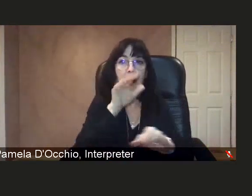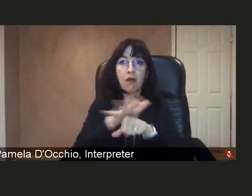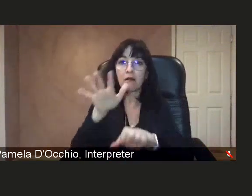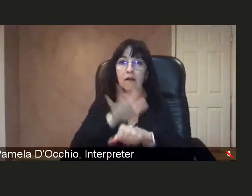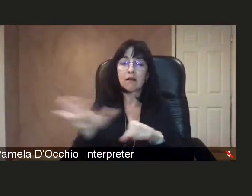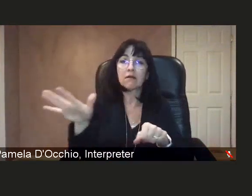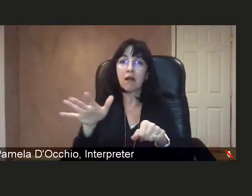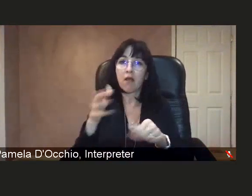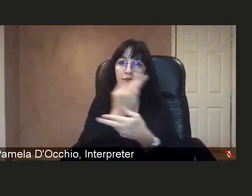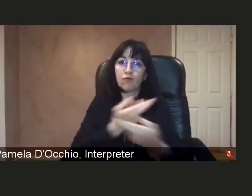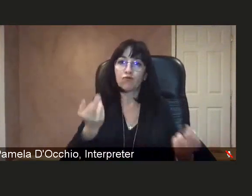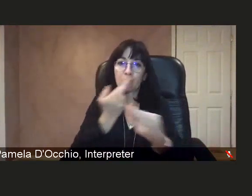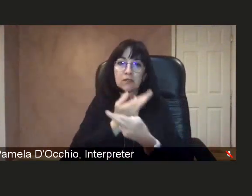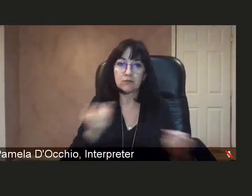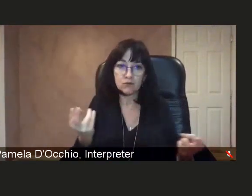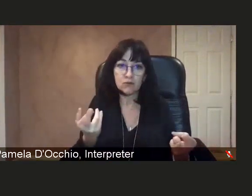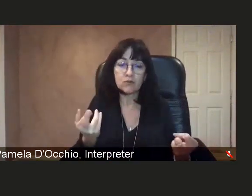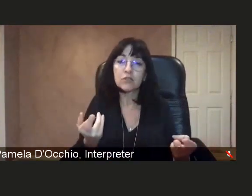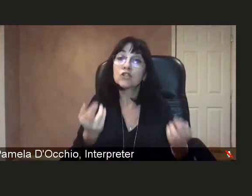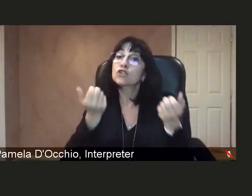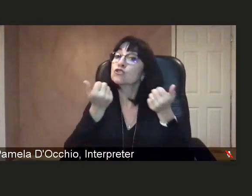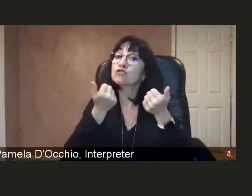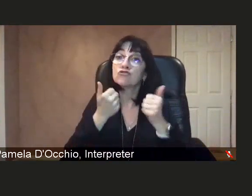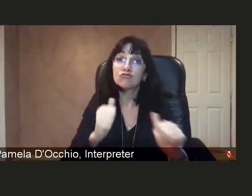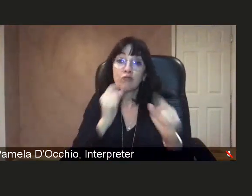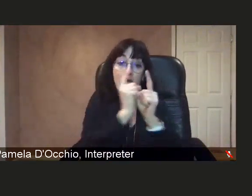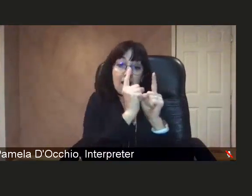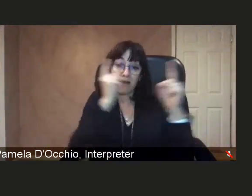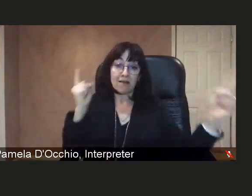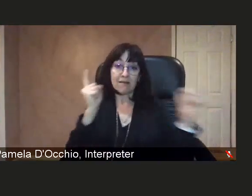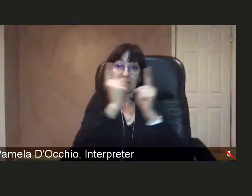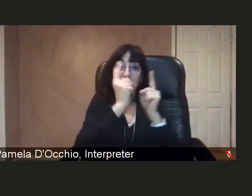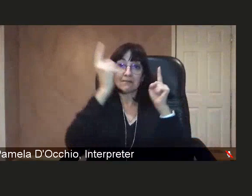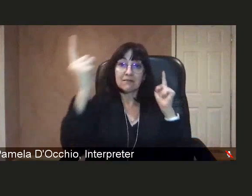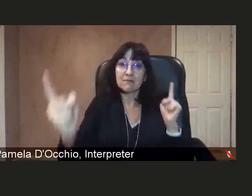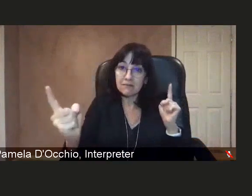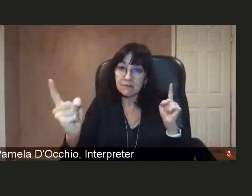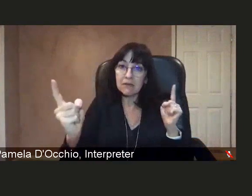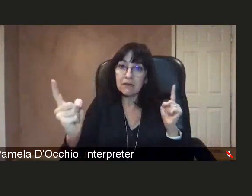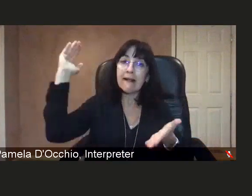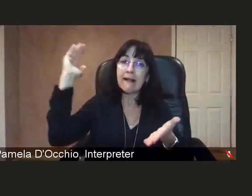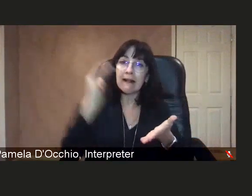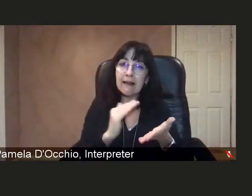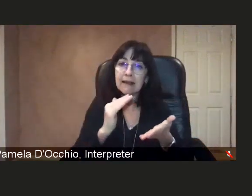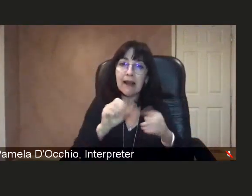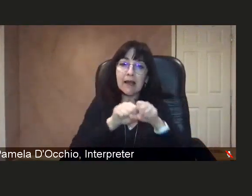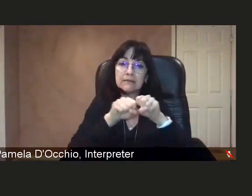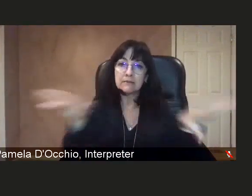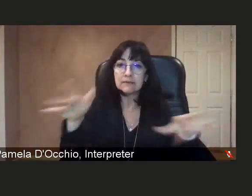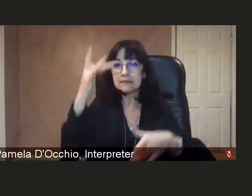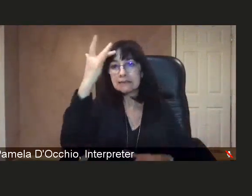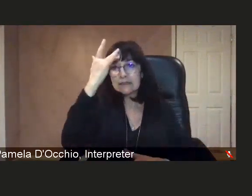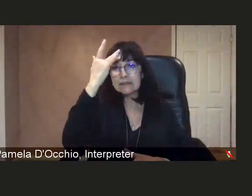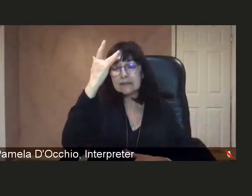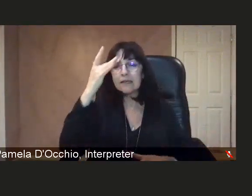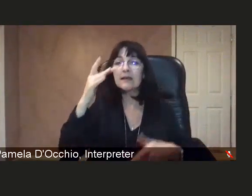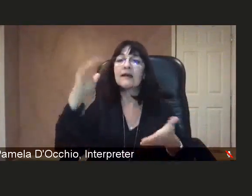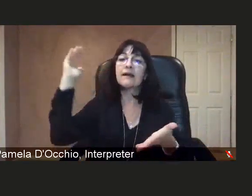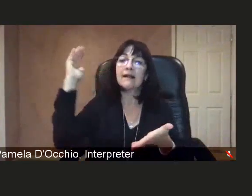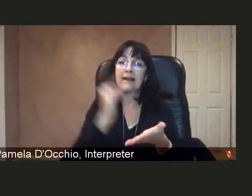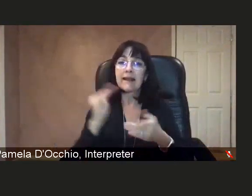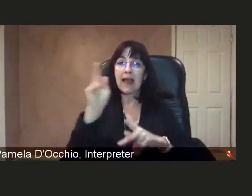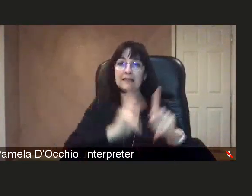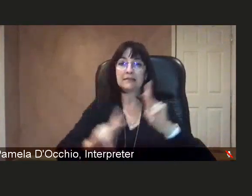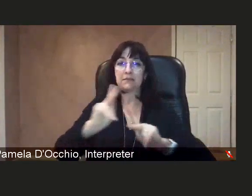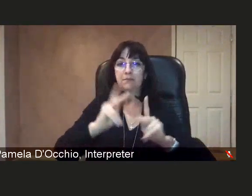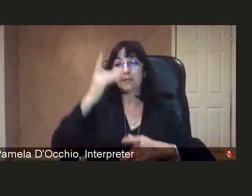infecting everybody all at once, we'll be able to hopefully stay under that yellow line and provide all the resources that we have in the